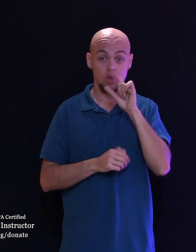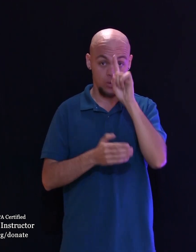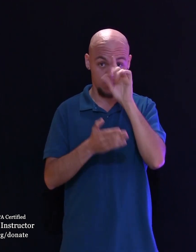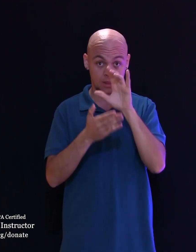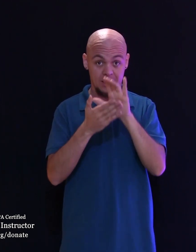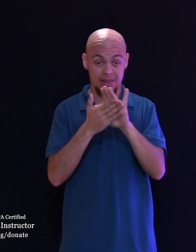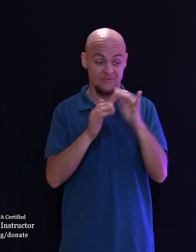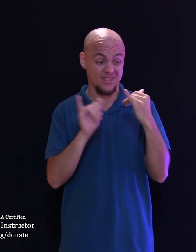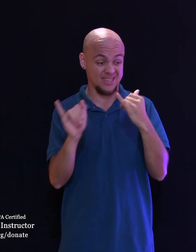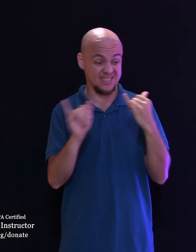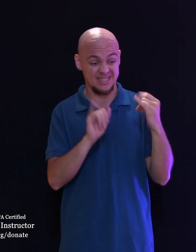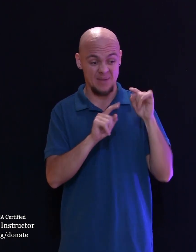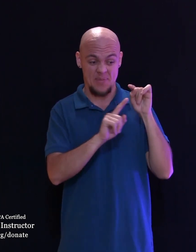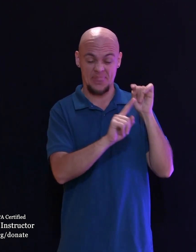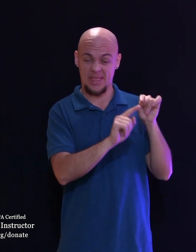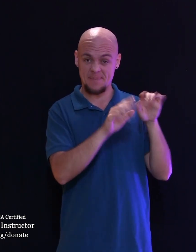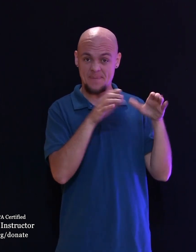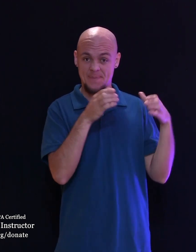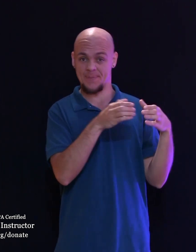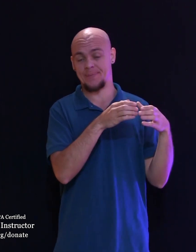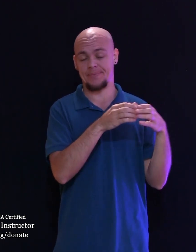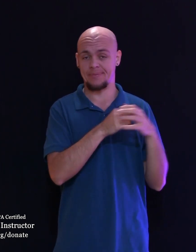You don't believe the way we believe.